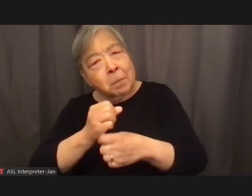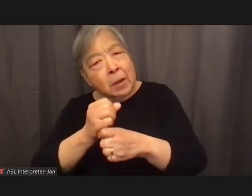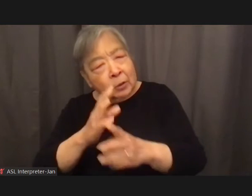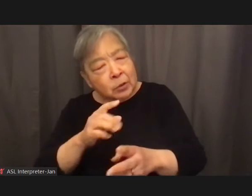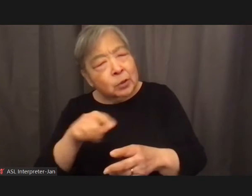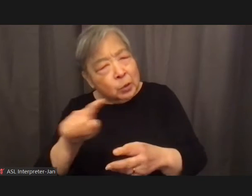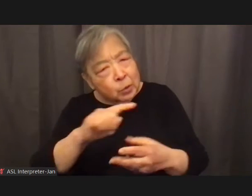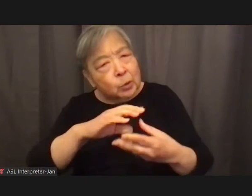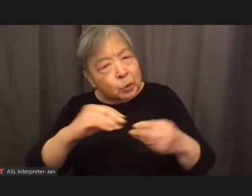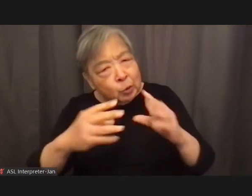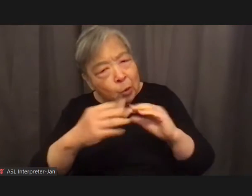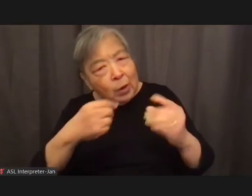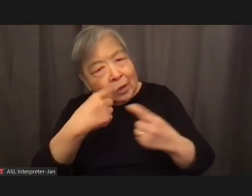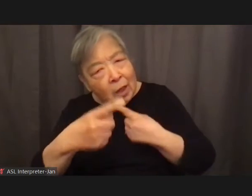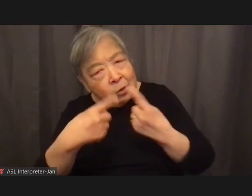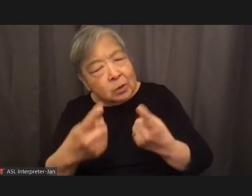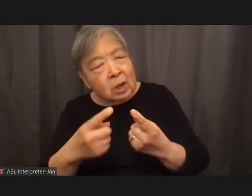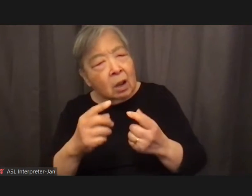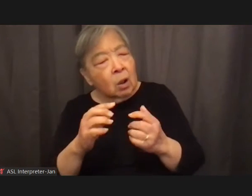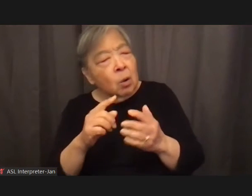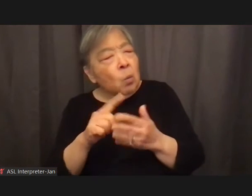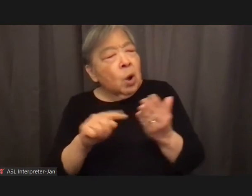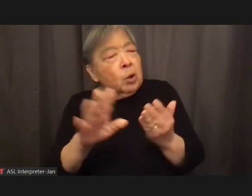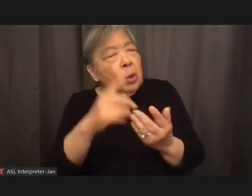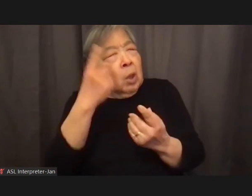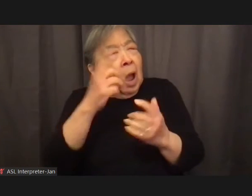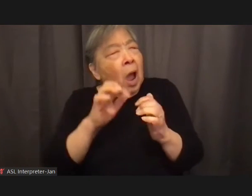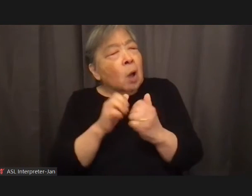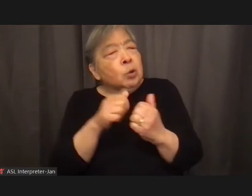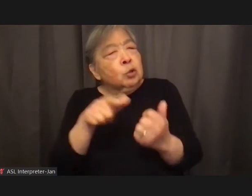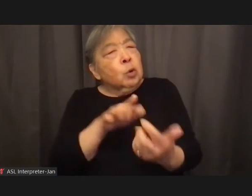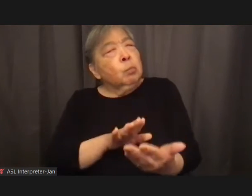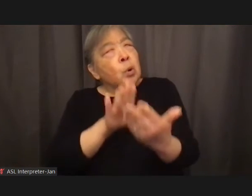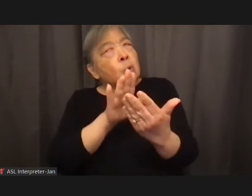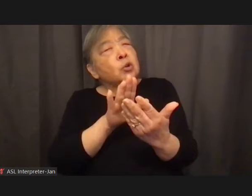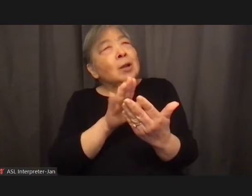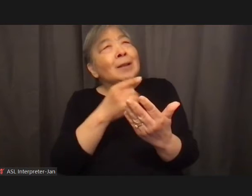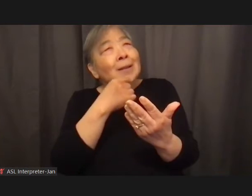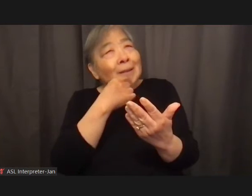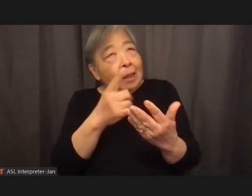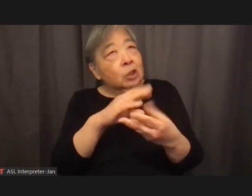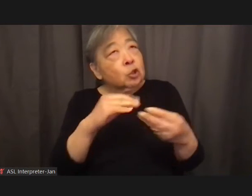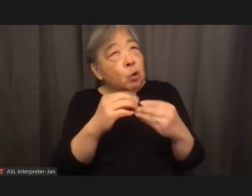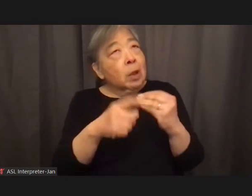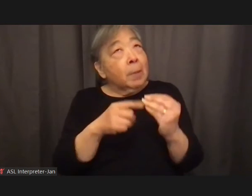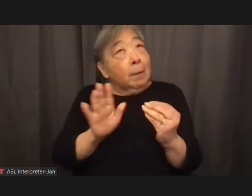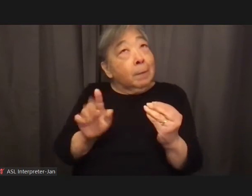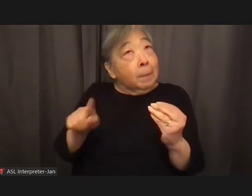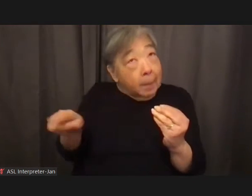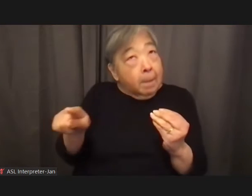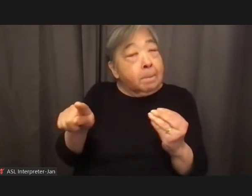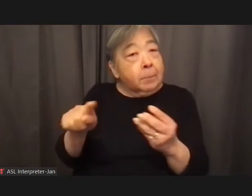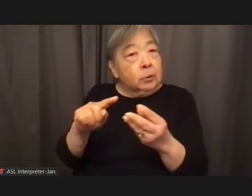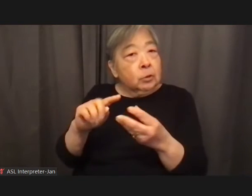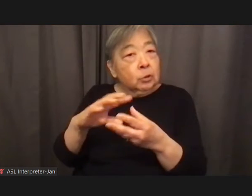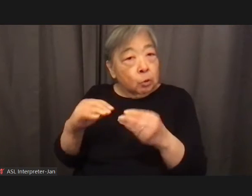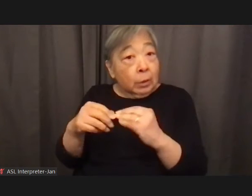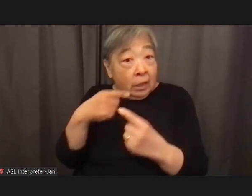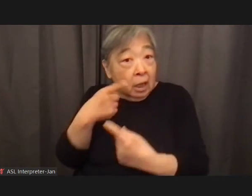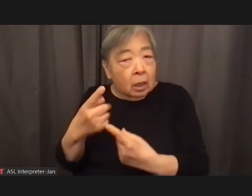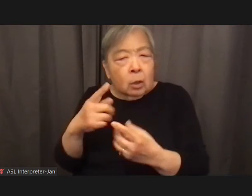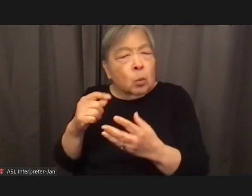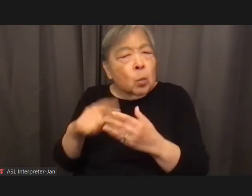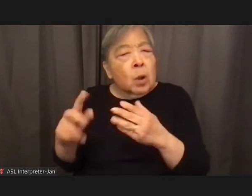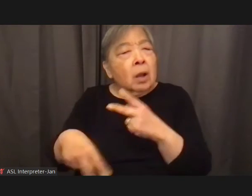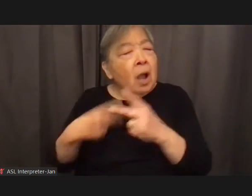how you thought about approaching telling the stories of these storytellers and what kind of stories would make sense.